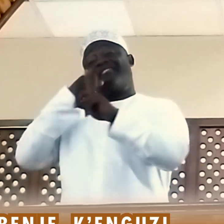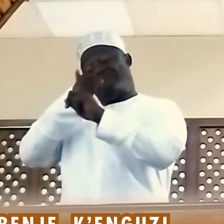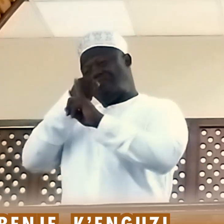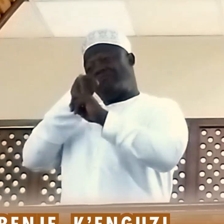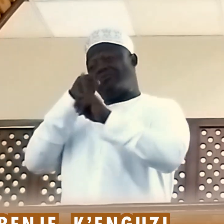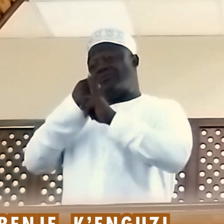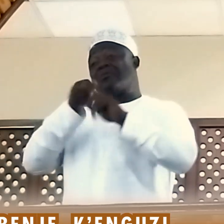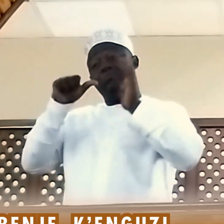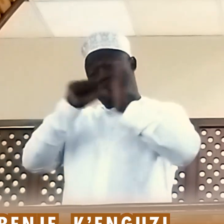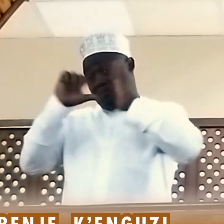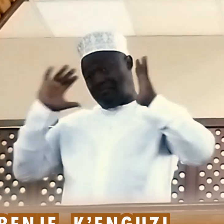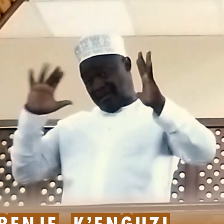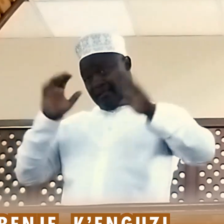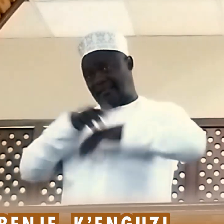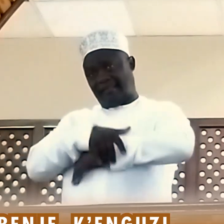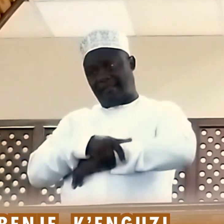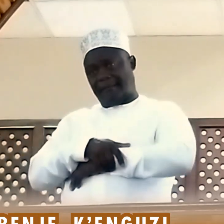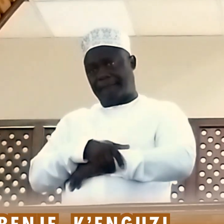okugirwanyisa kubanga yakabenje,